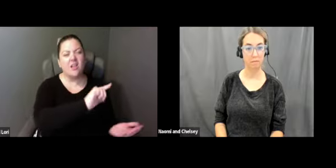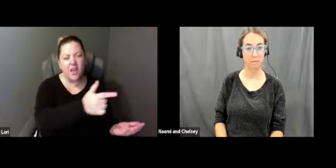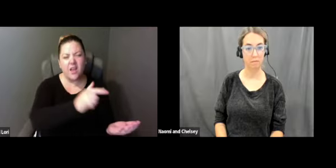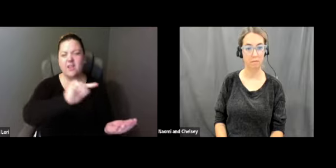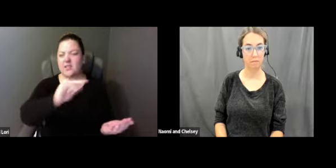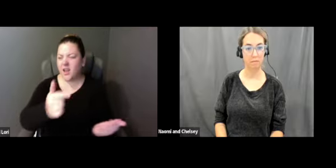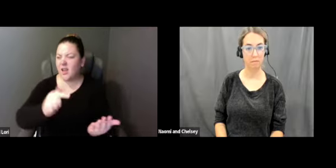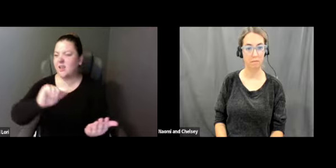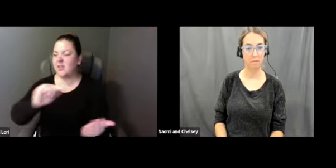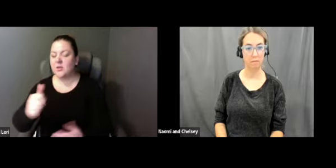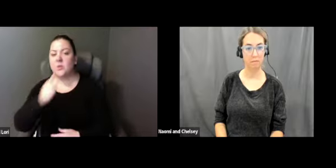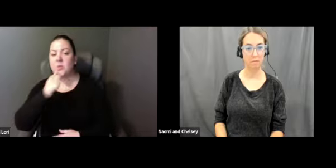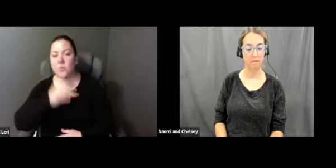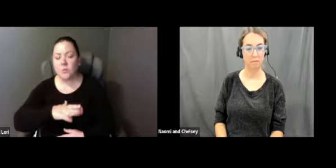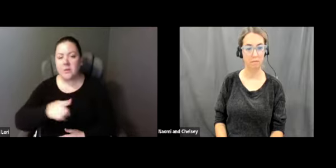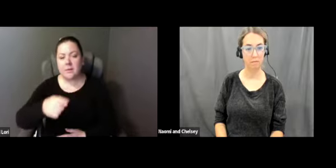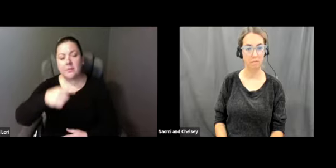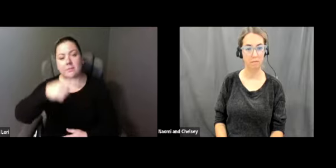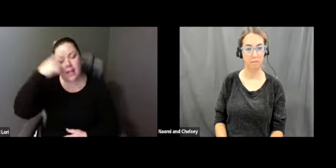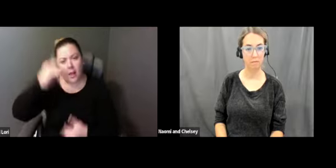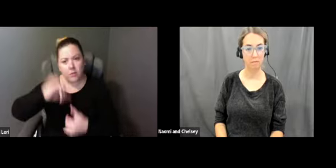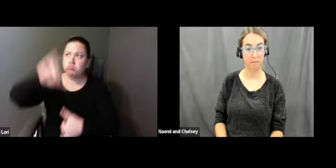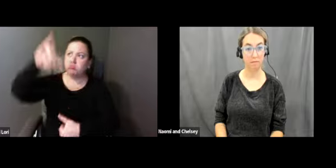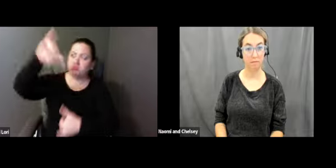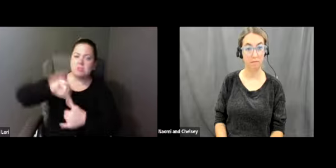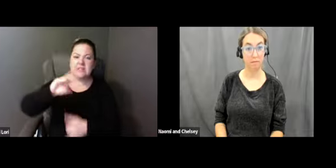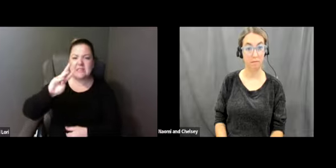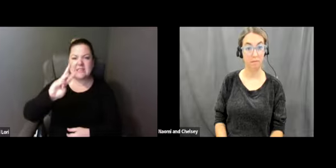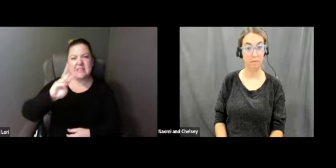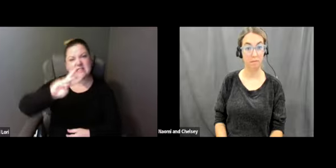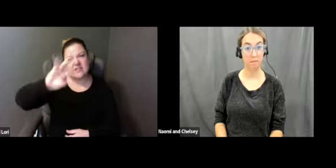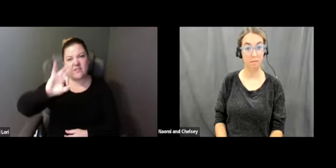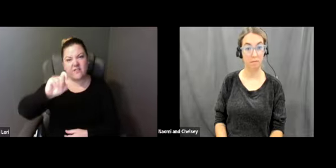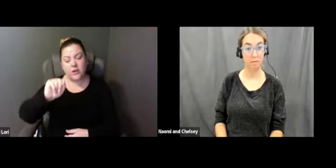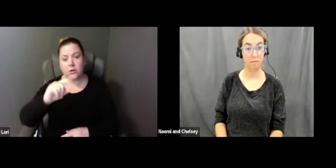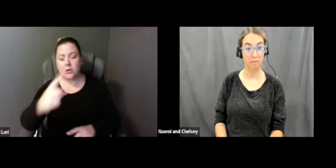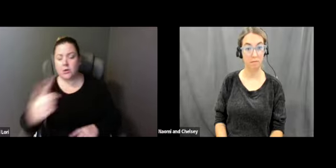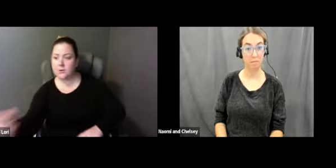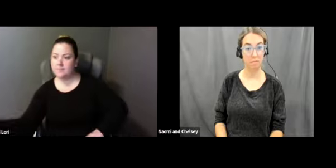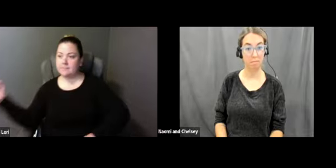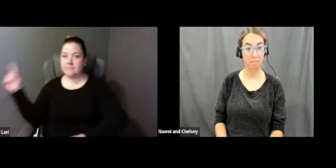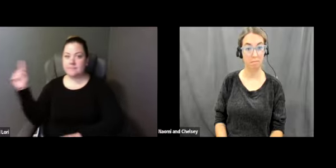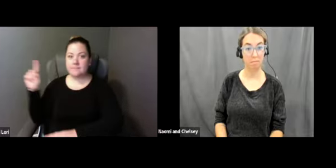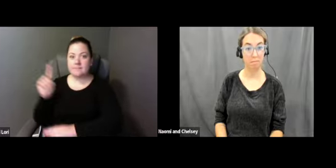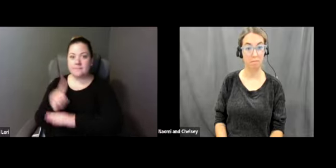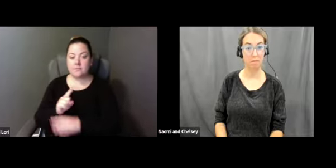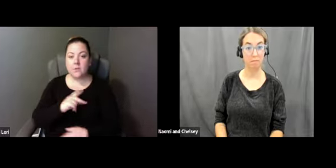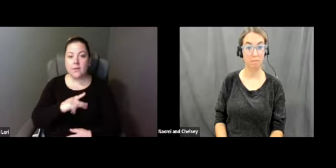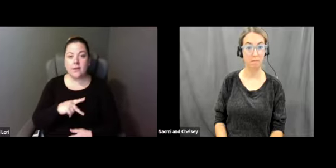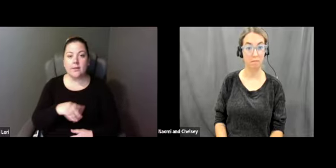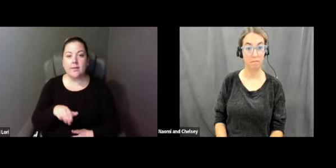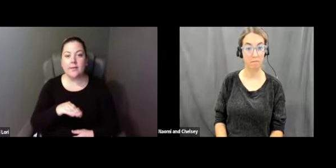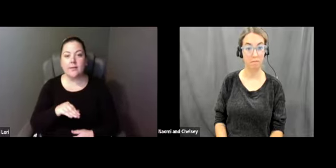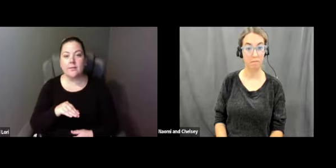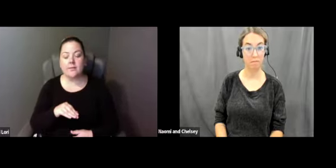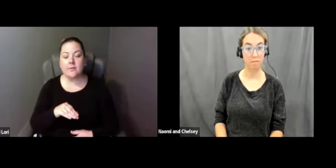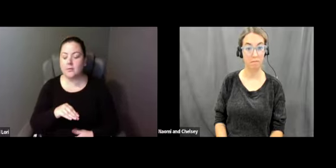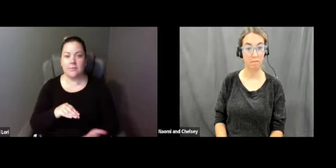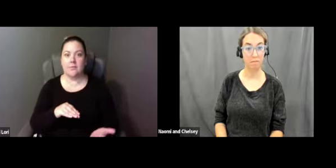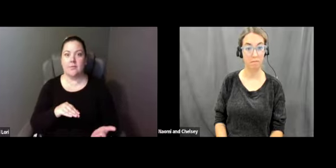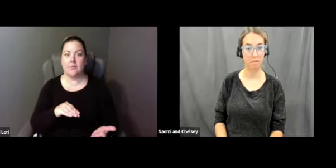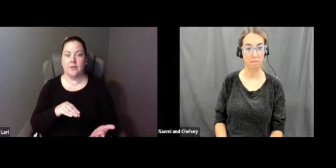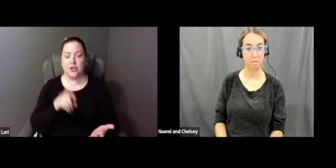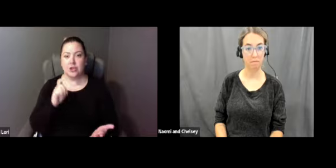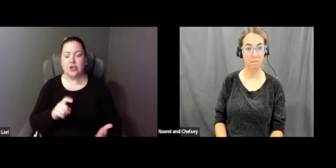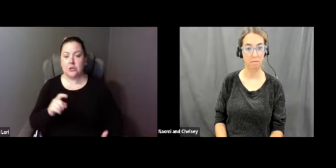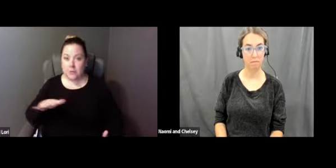who was Black in my class and about 6 foot tall, and she got up there and she had the smallest sign space. I mean, she really should have poked me in the